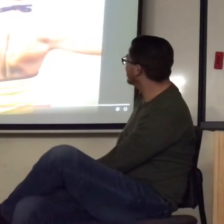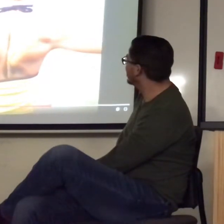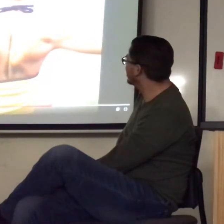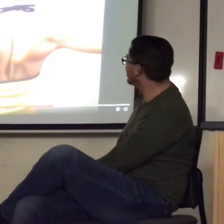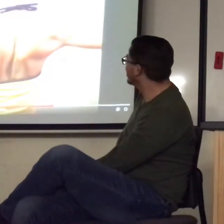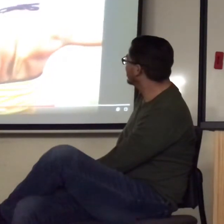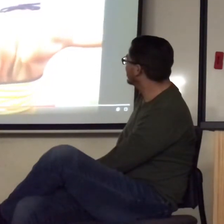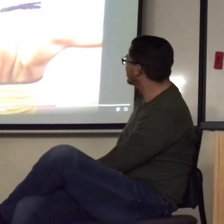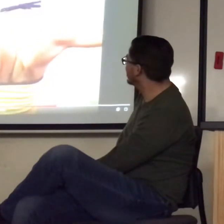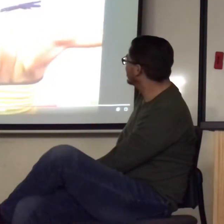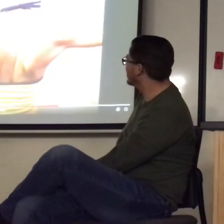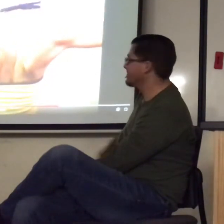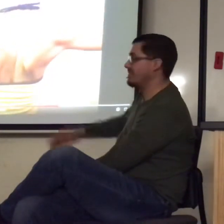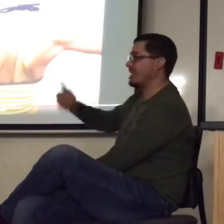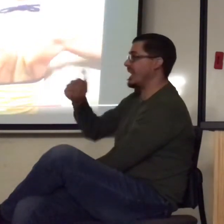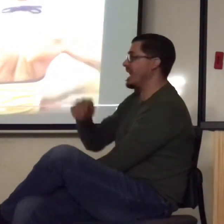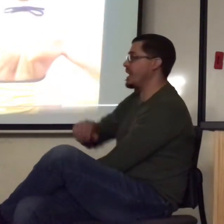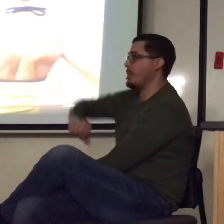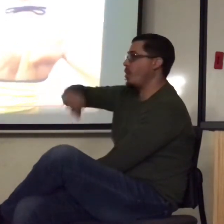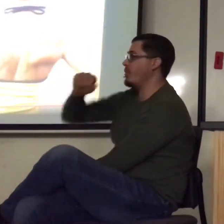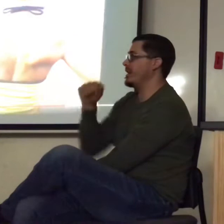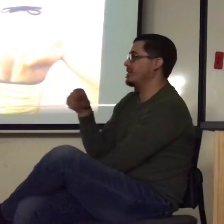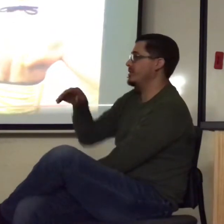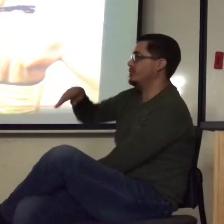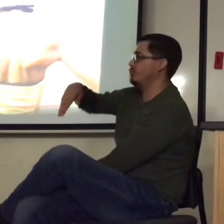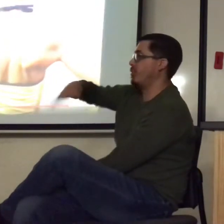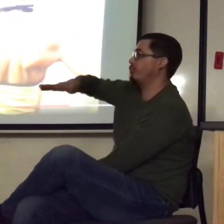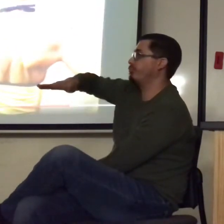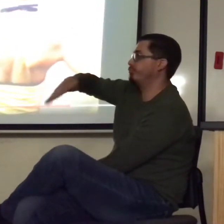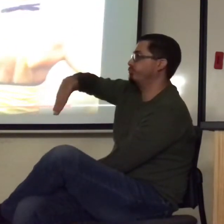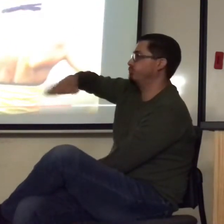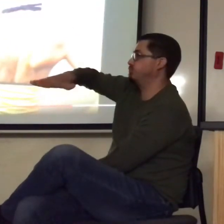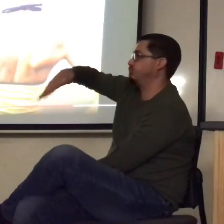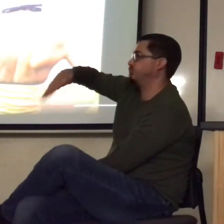Any movement, it just pops out of there.